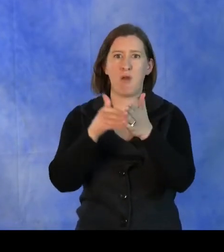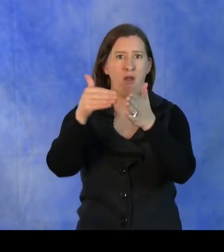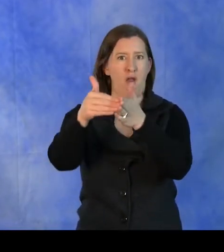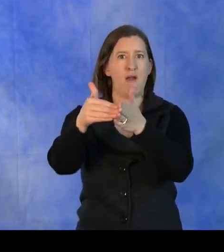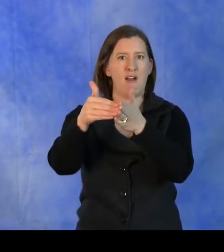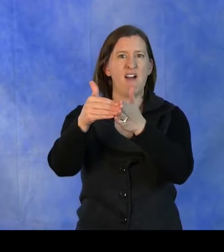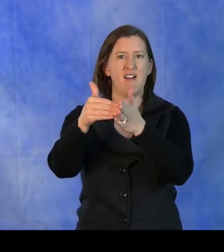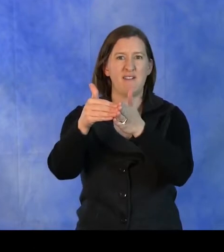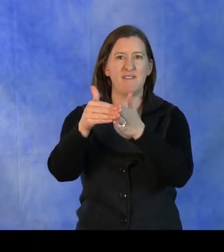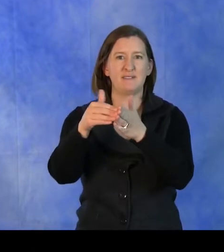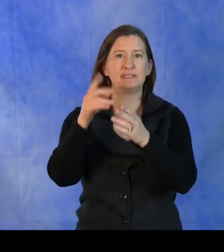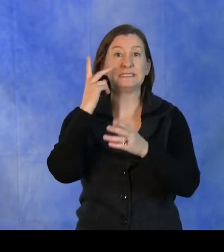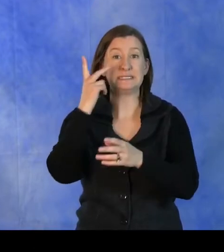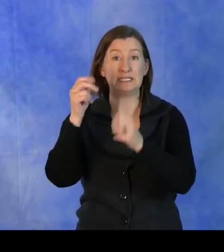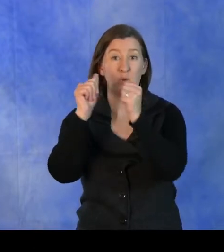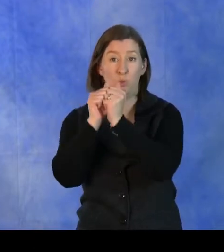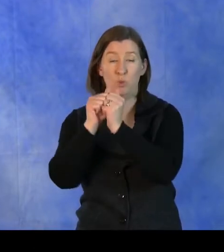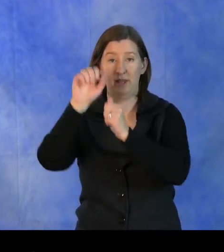Self-regulation